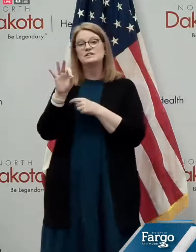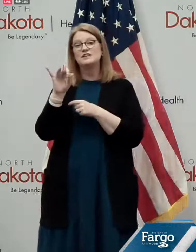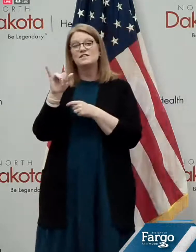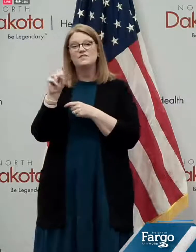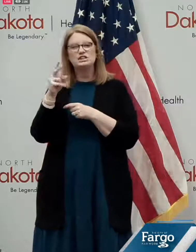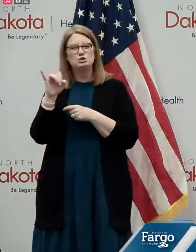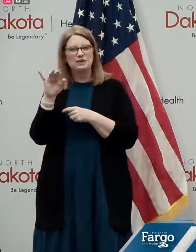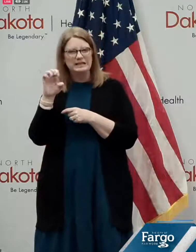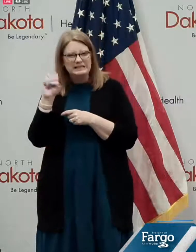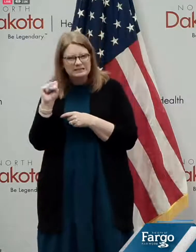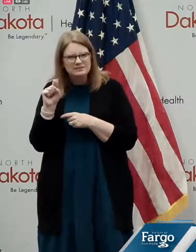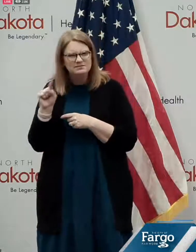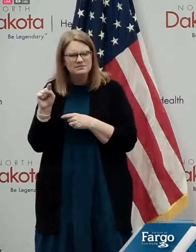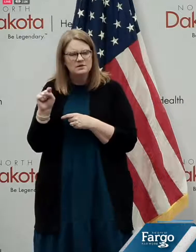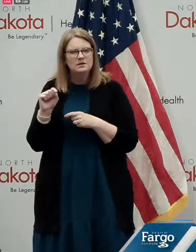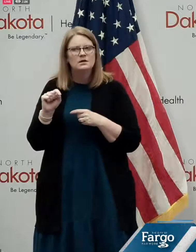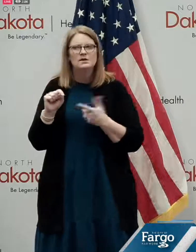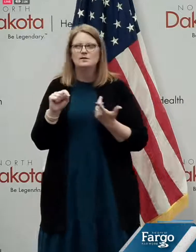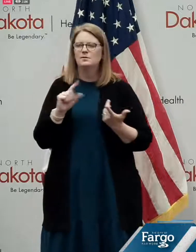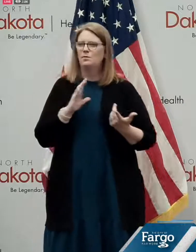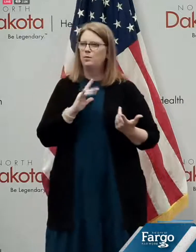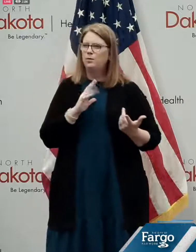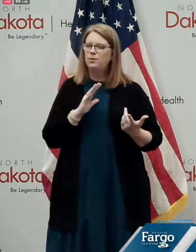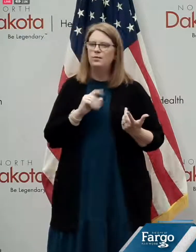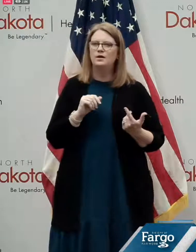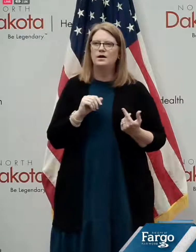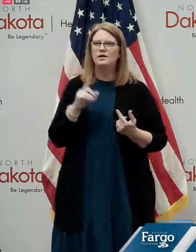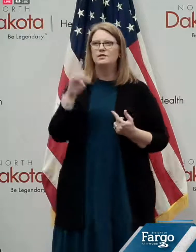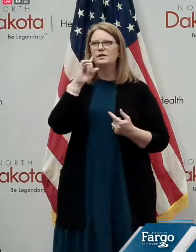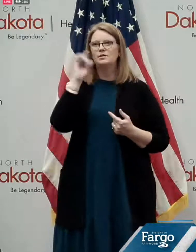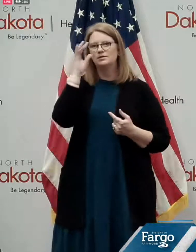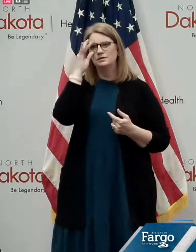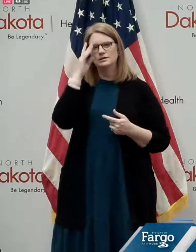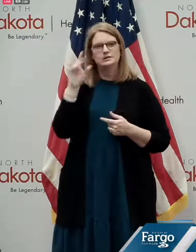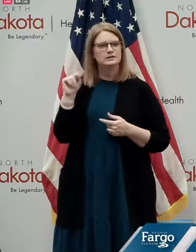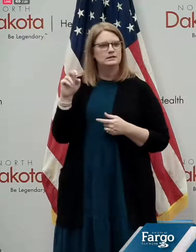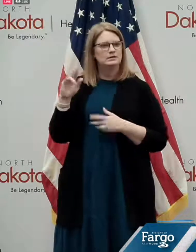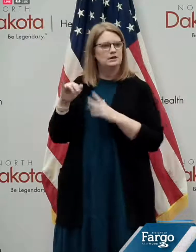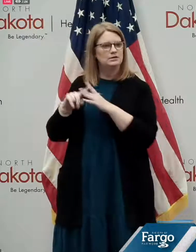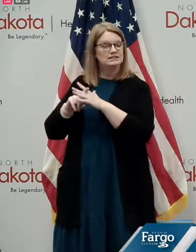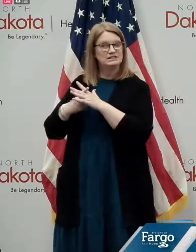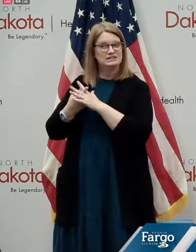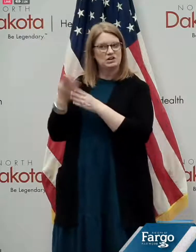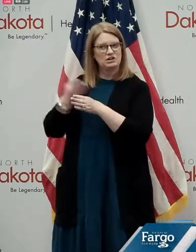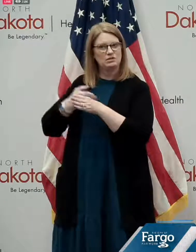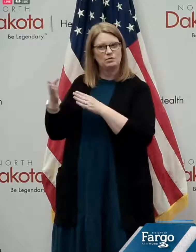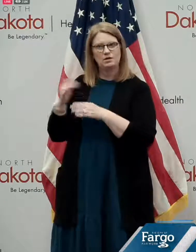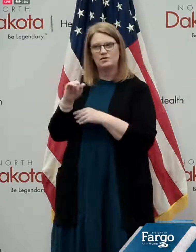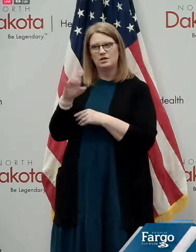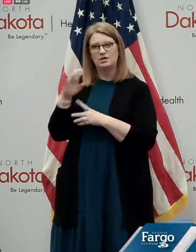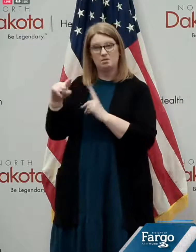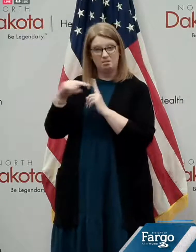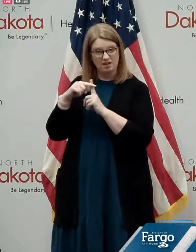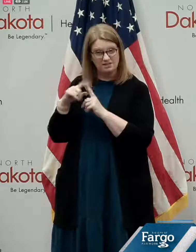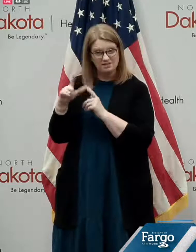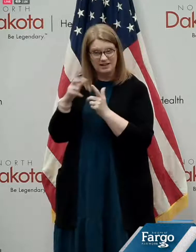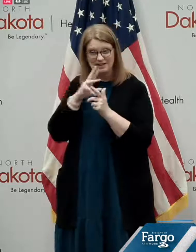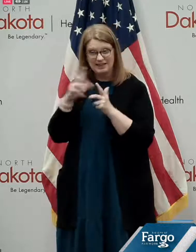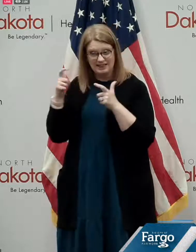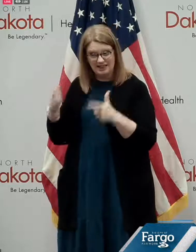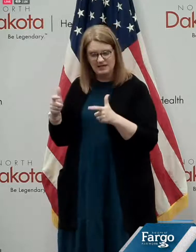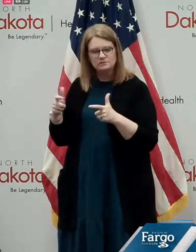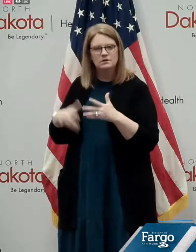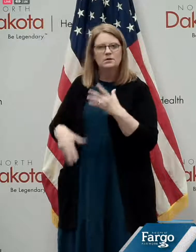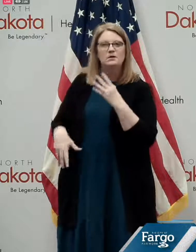Had a remarkable thing. I think when Terry started his career, there was maybe 100+ lakes, and now hundreds more